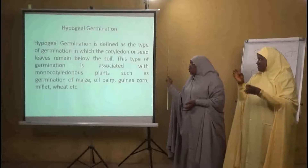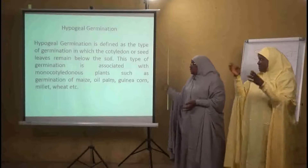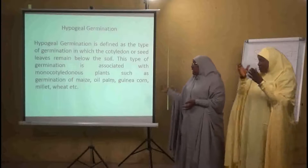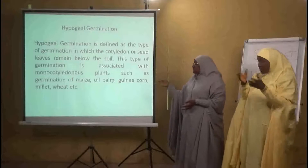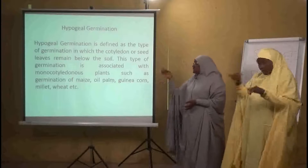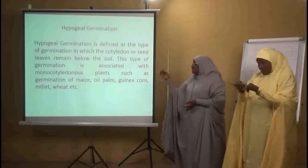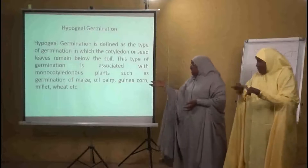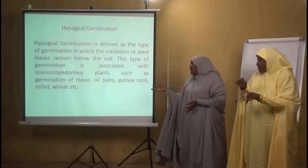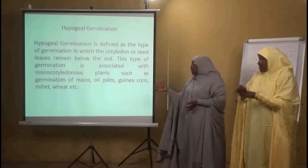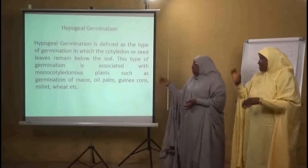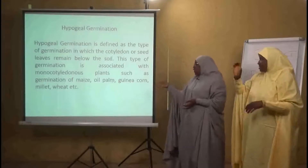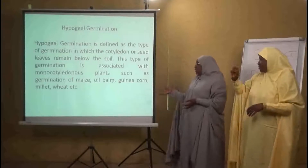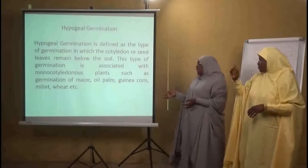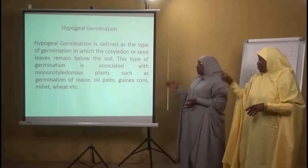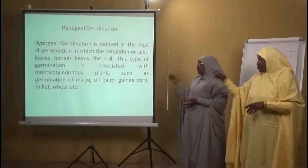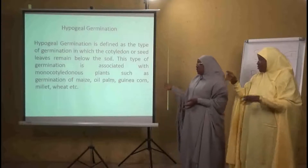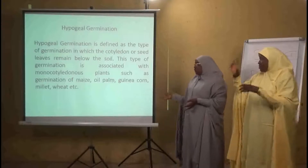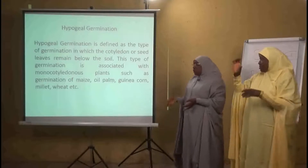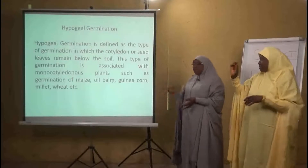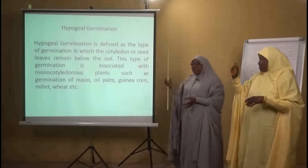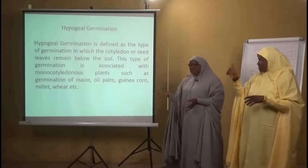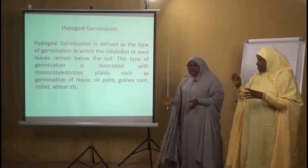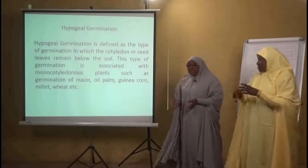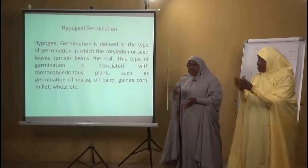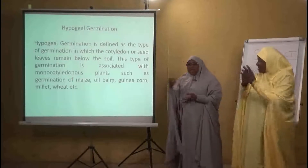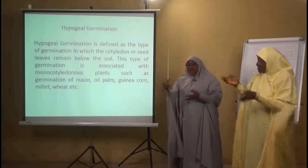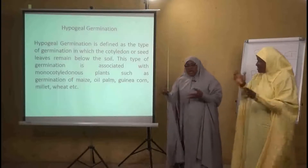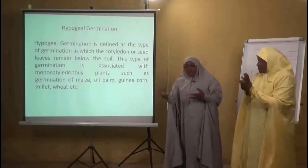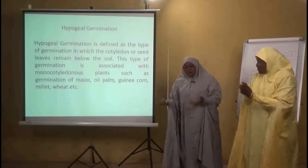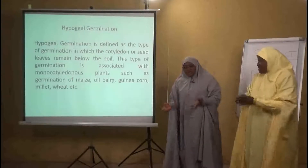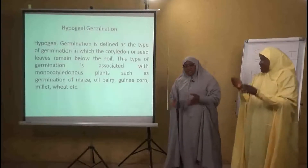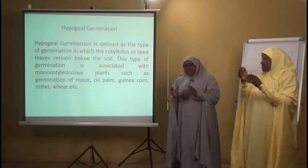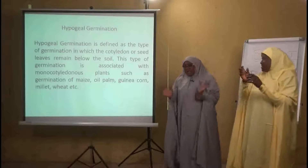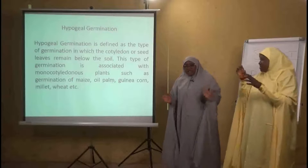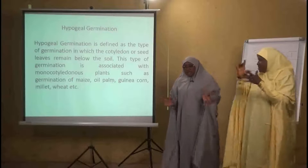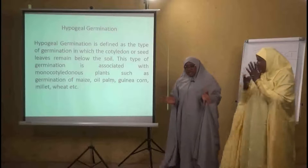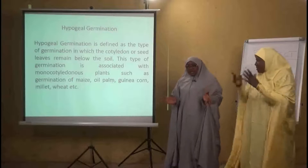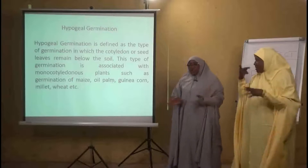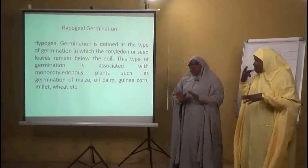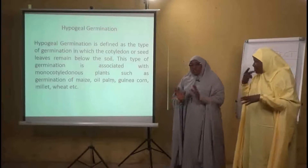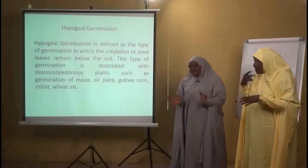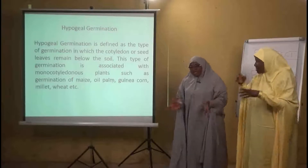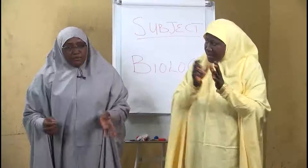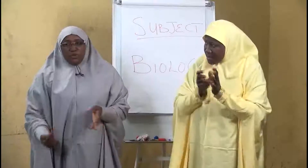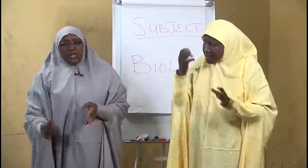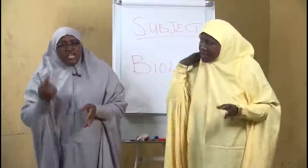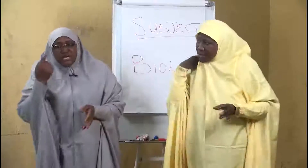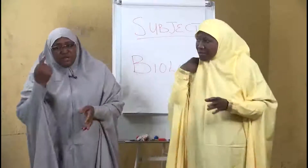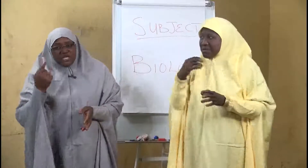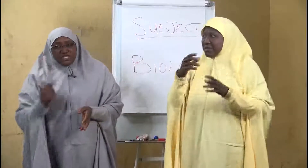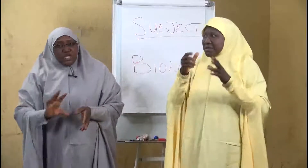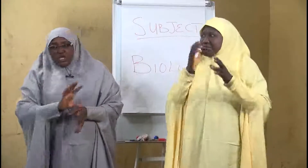plants such as maize, oil palm, guinea corn, millet, wheat, rice, and the rest. When you plant them, when